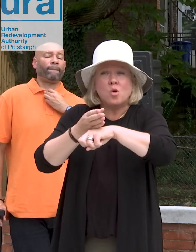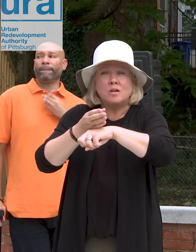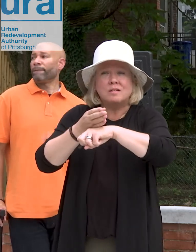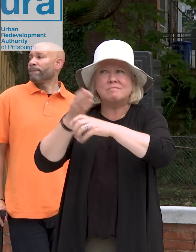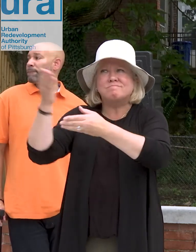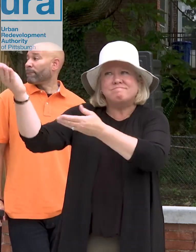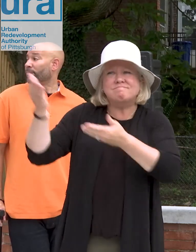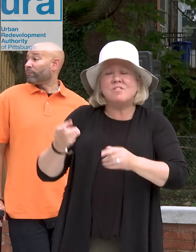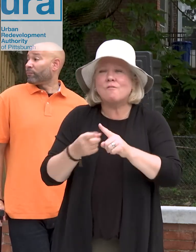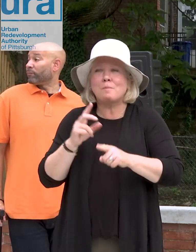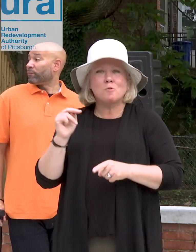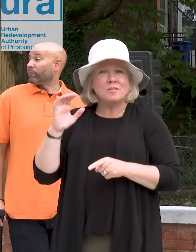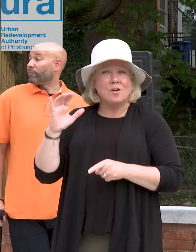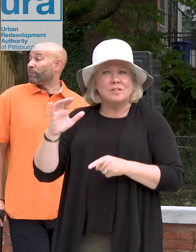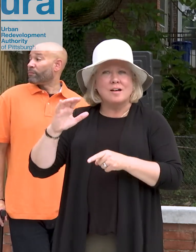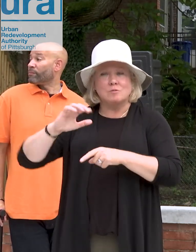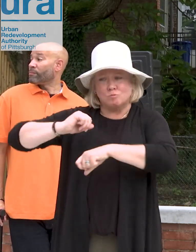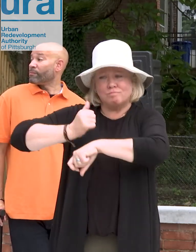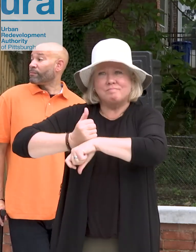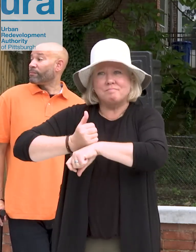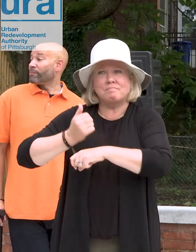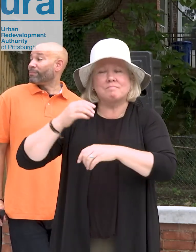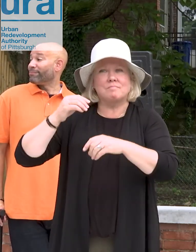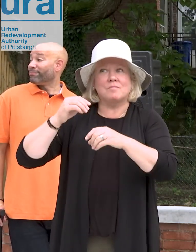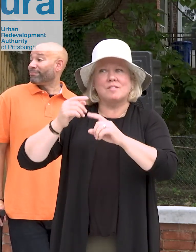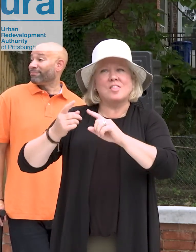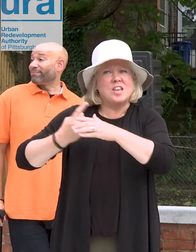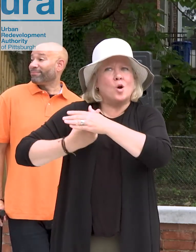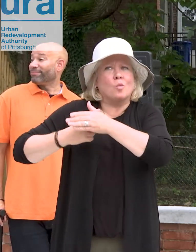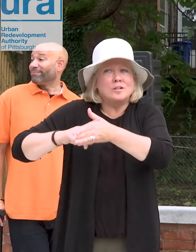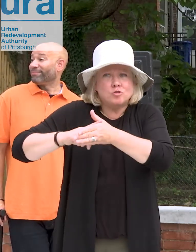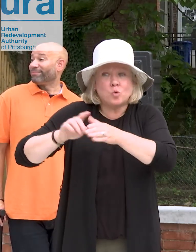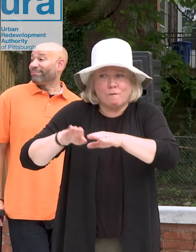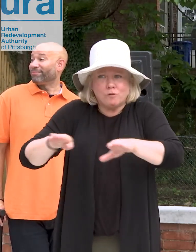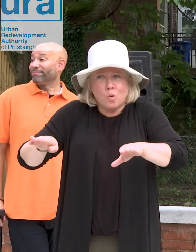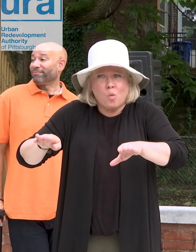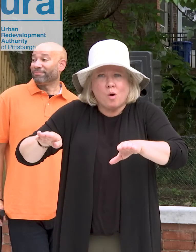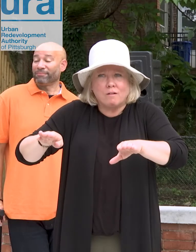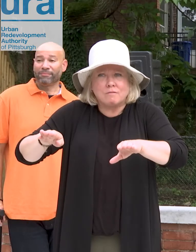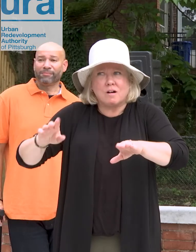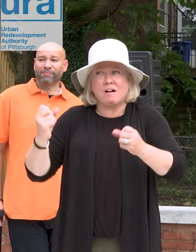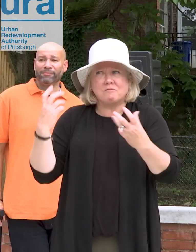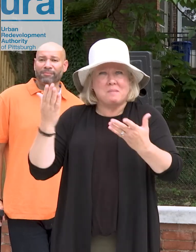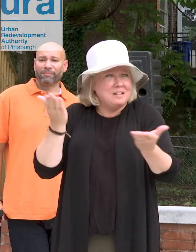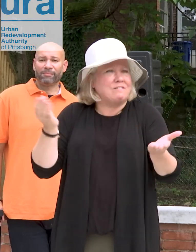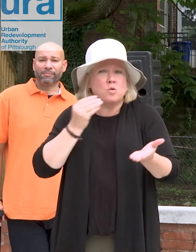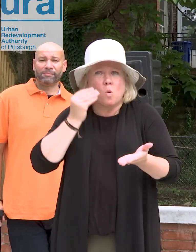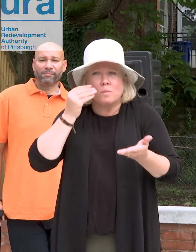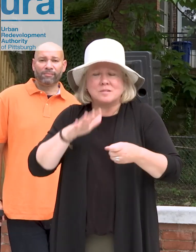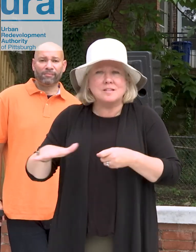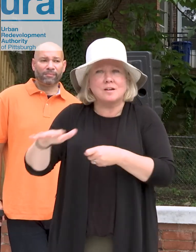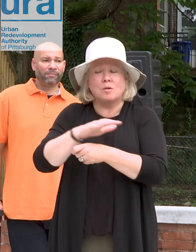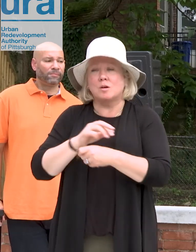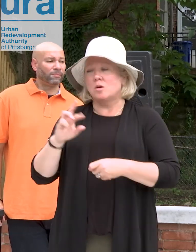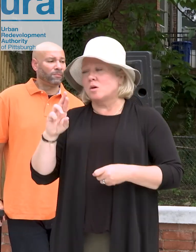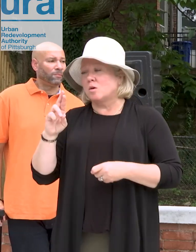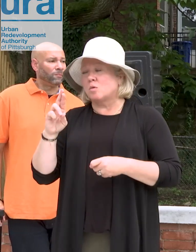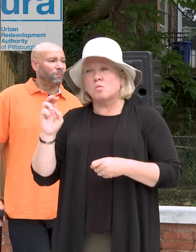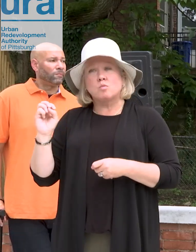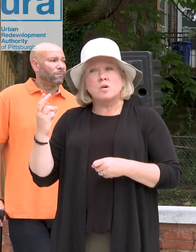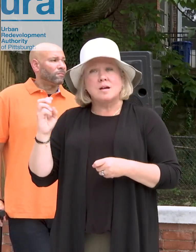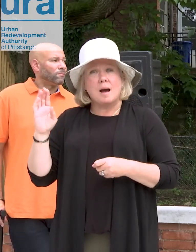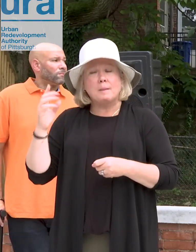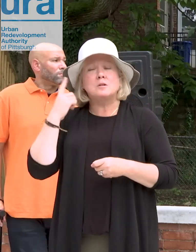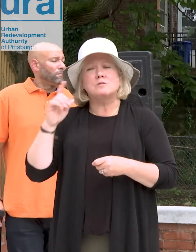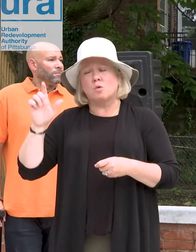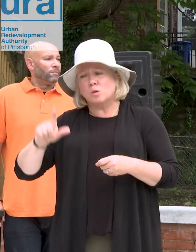floors that had originally been in so many of these homes. That rehab project is what we do for low to